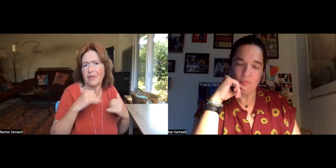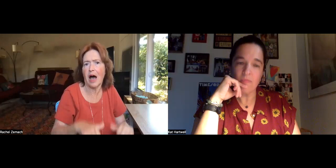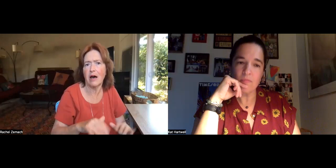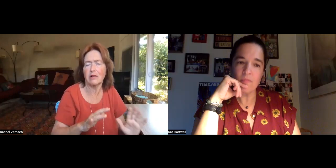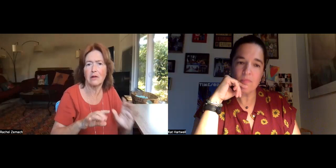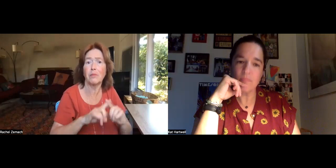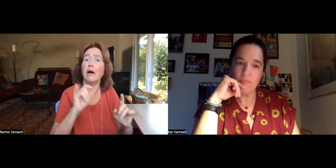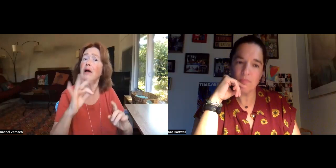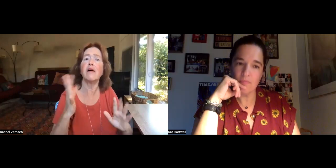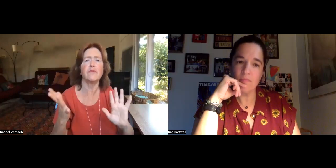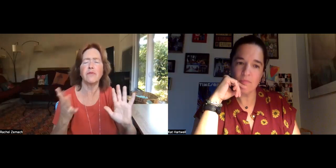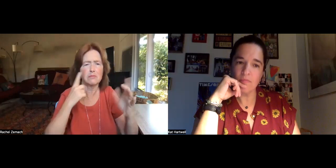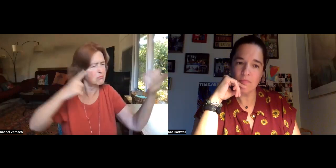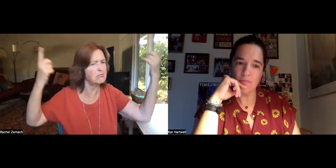that, but if